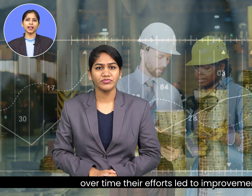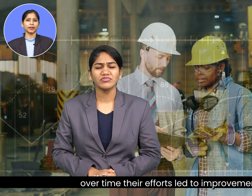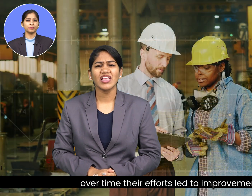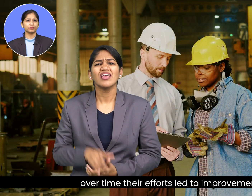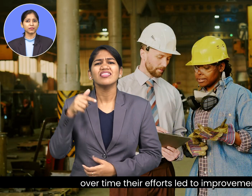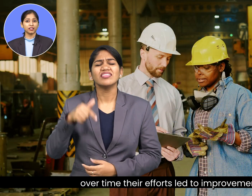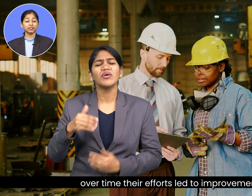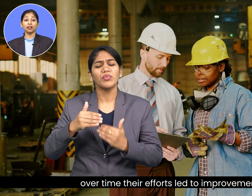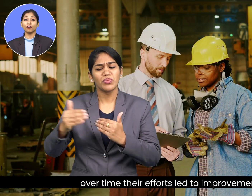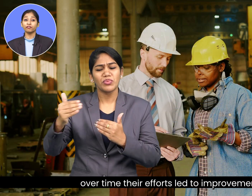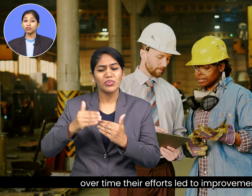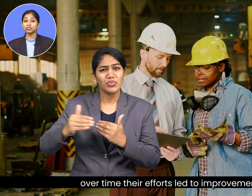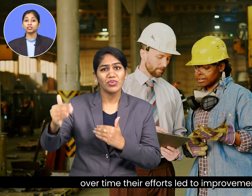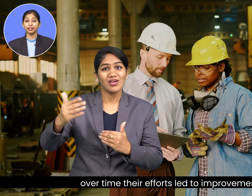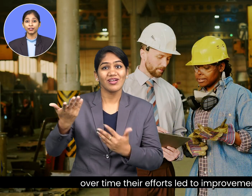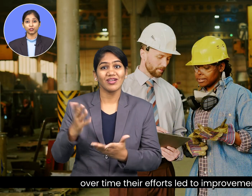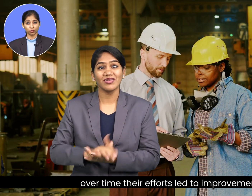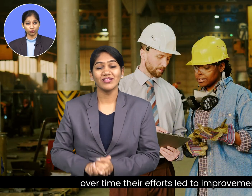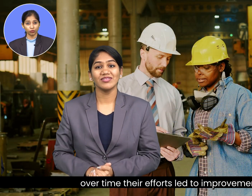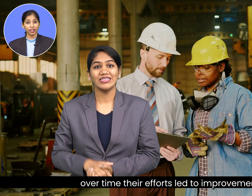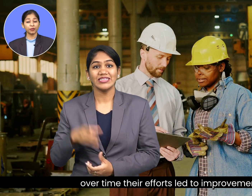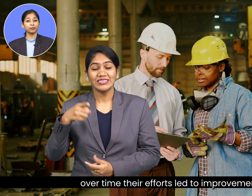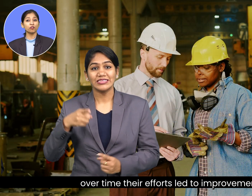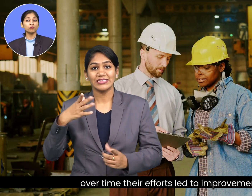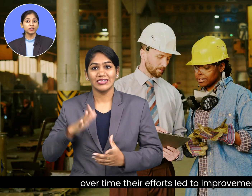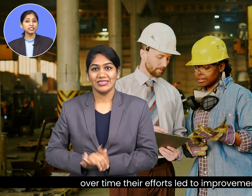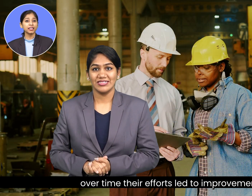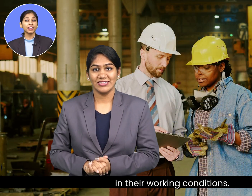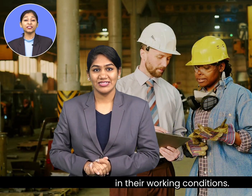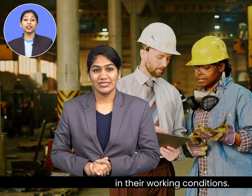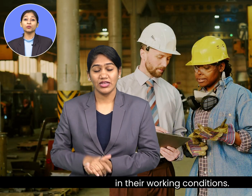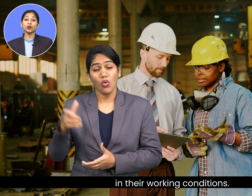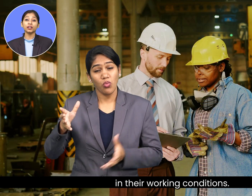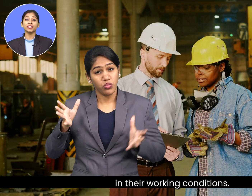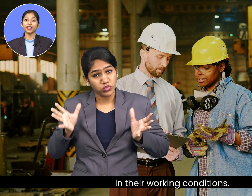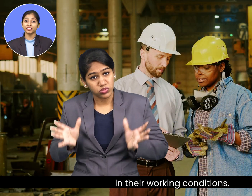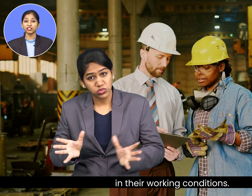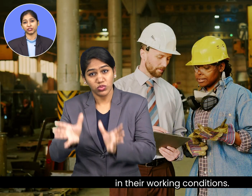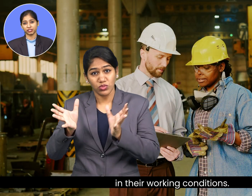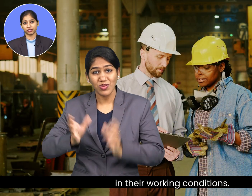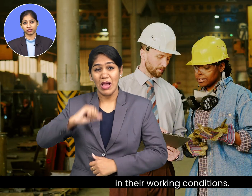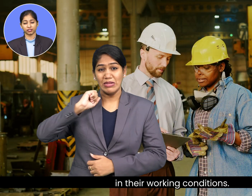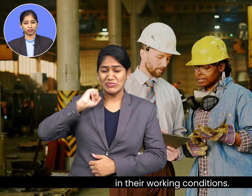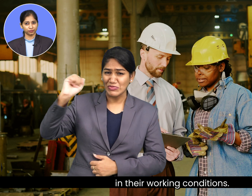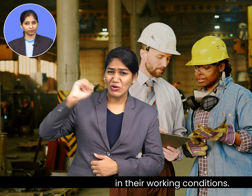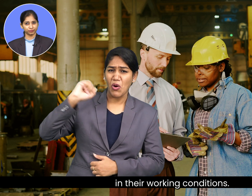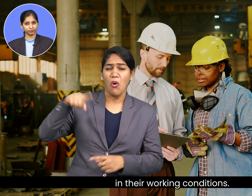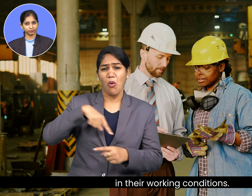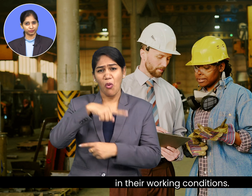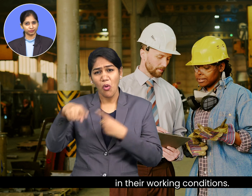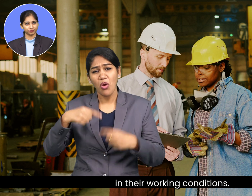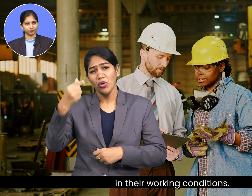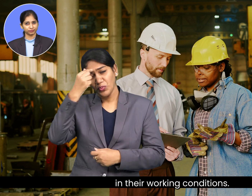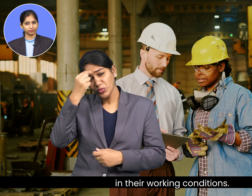Over time, their efforts led to improvements in their working conditions.